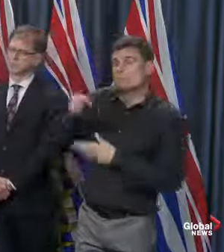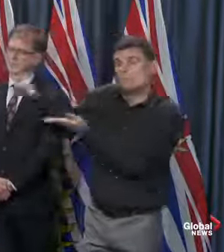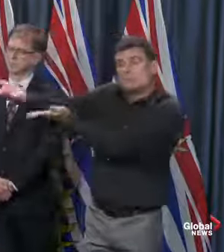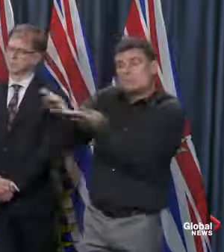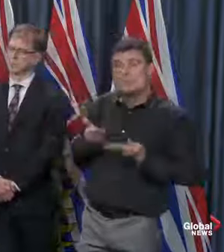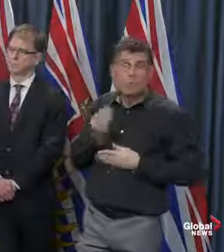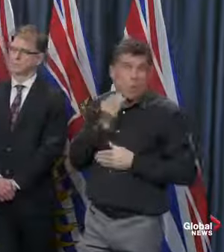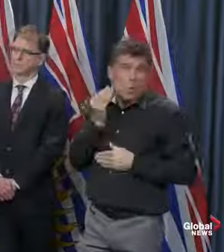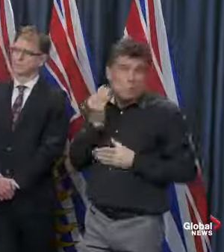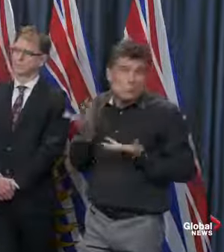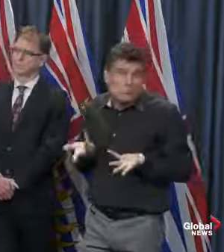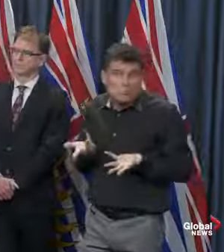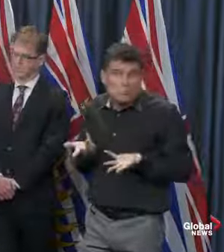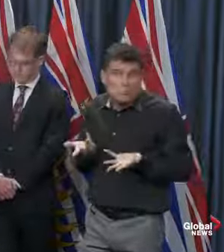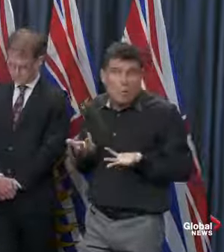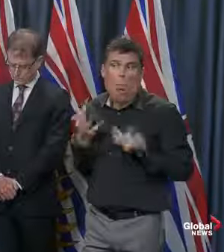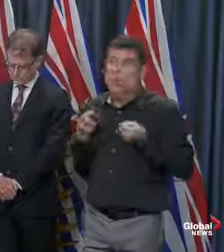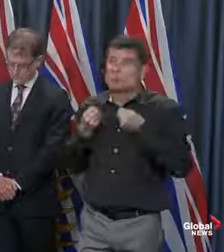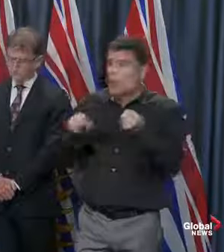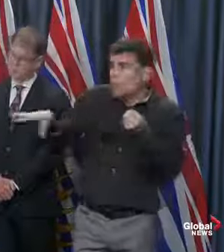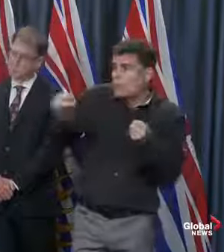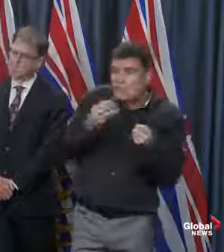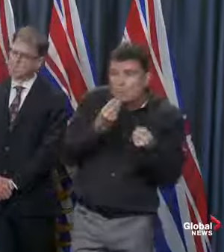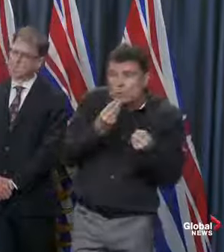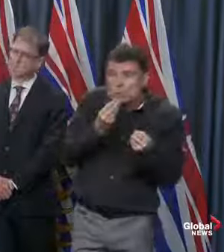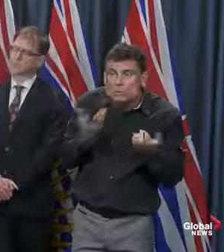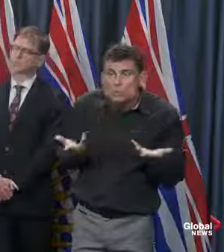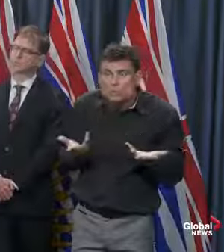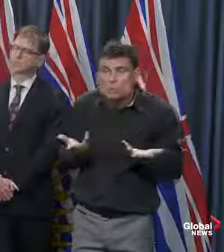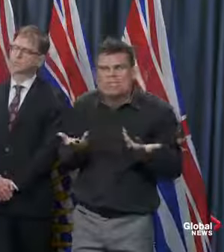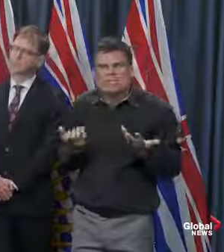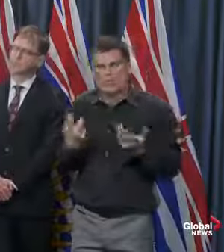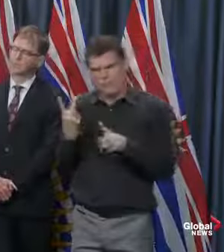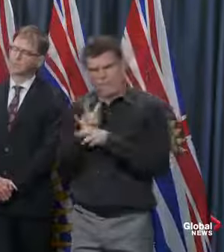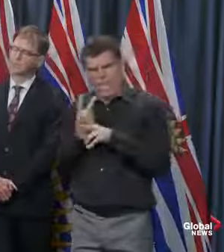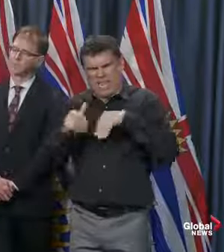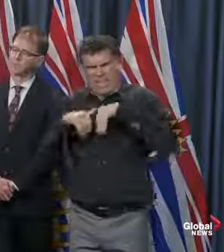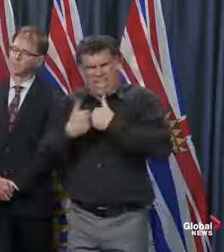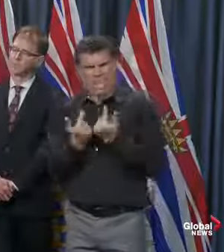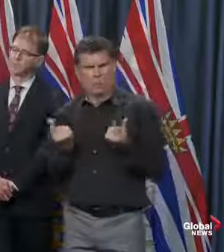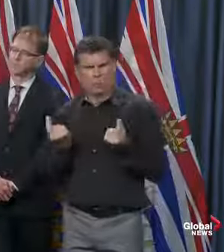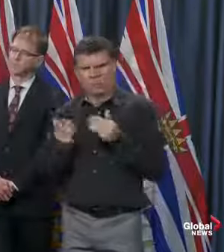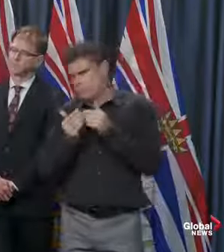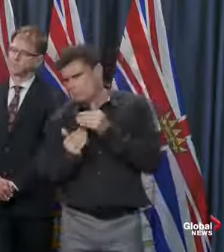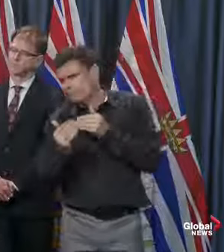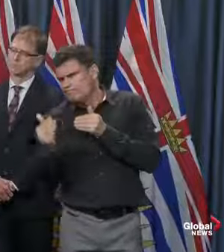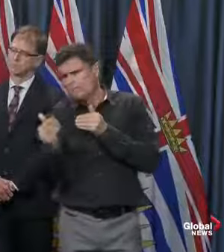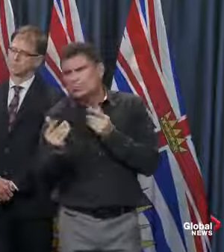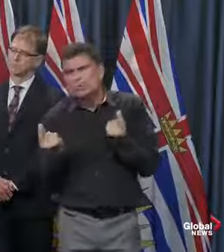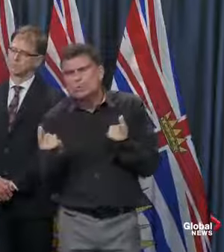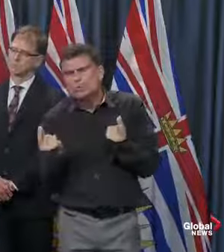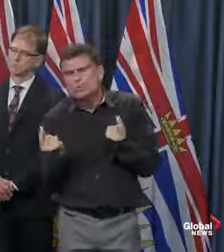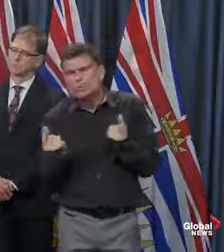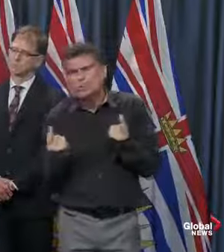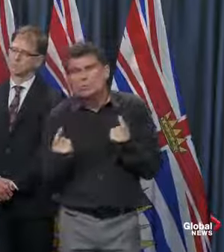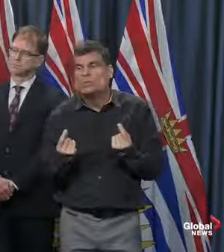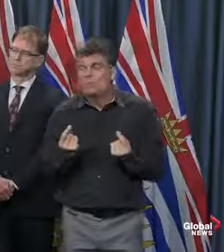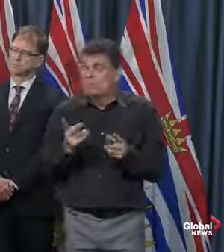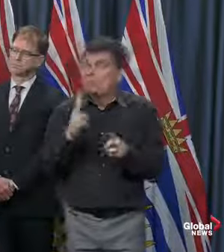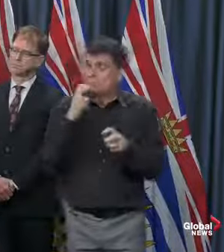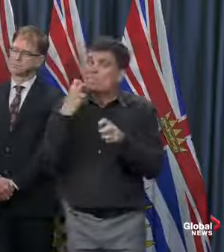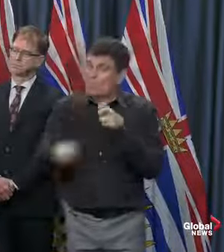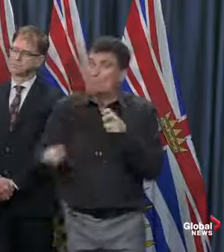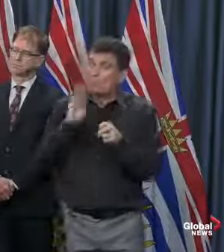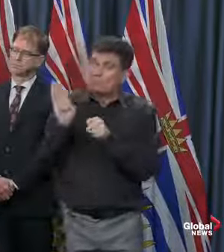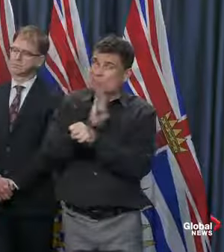in this time. So it is very much challenging, and I know it's going to be hard on businesses, it's going to be hard on people,